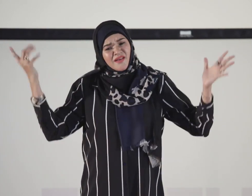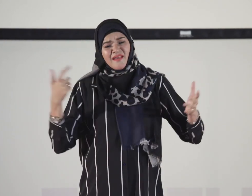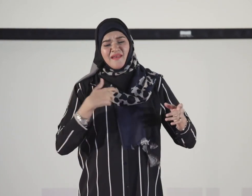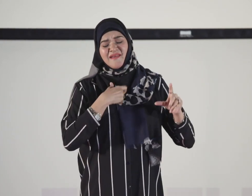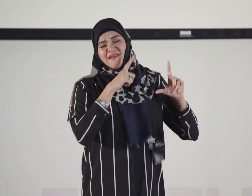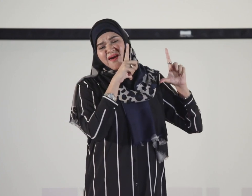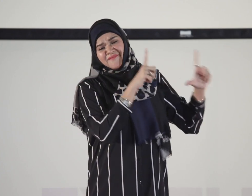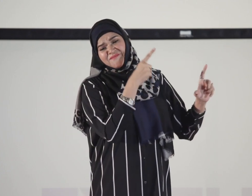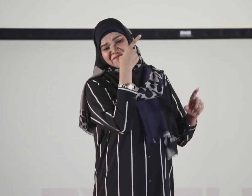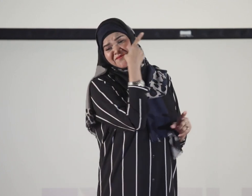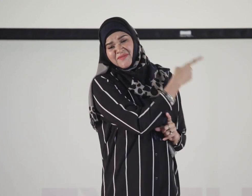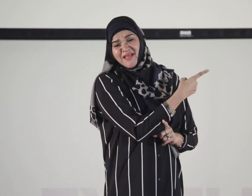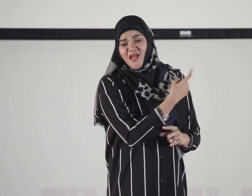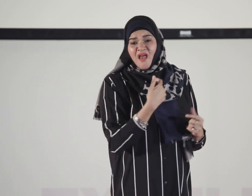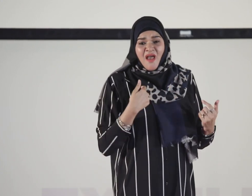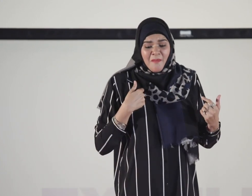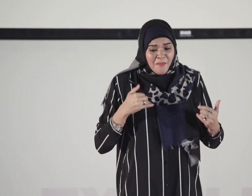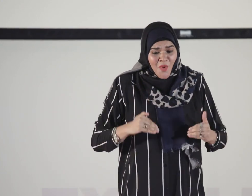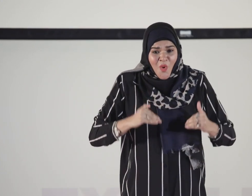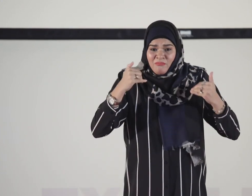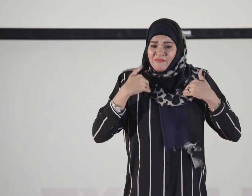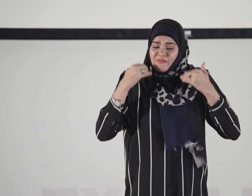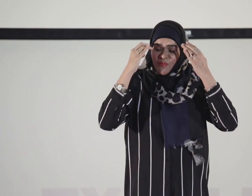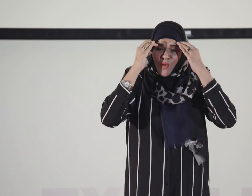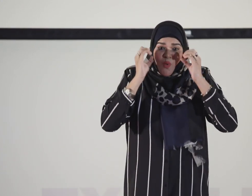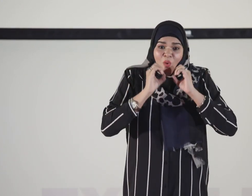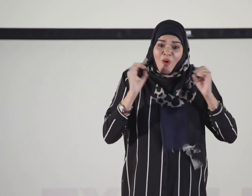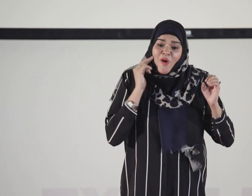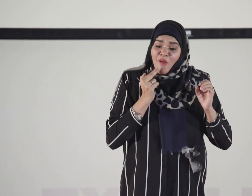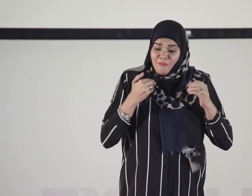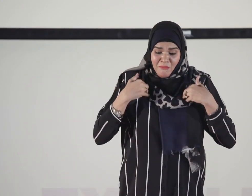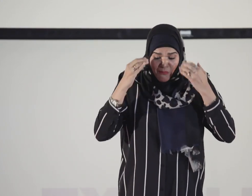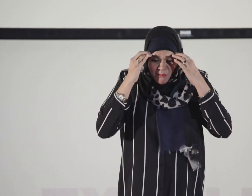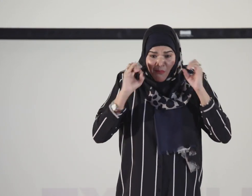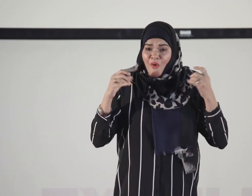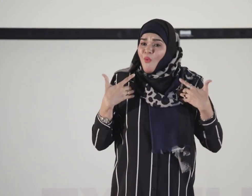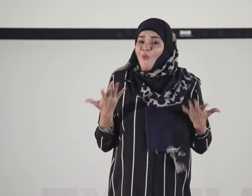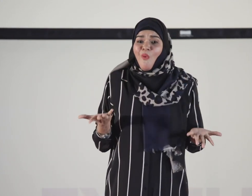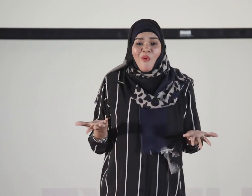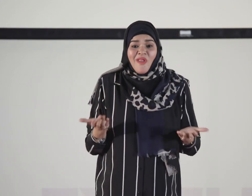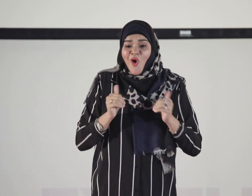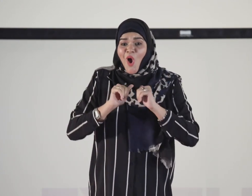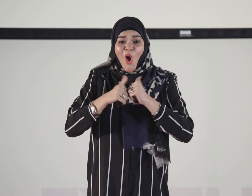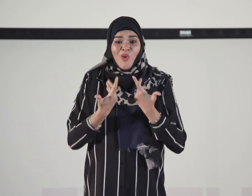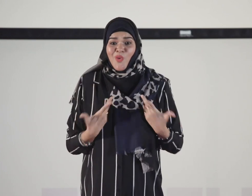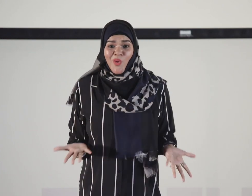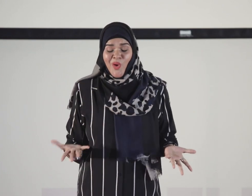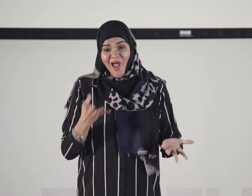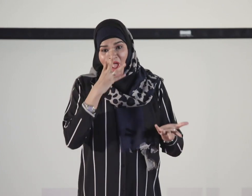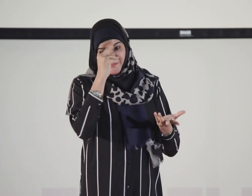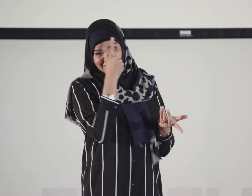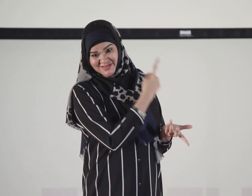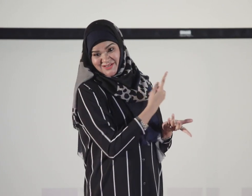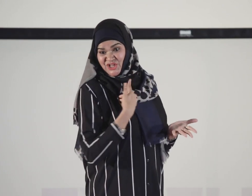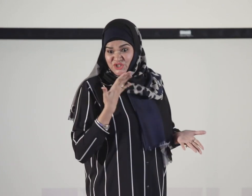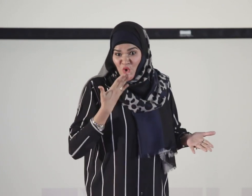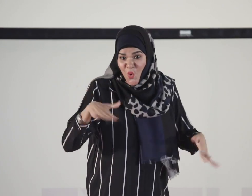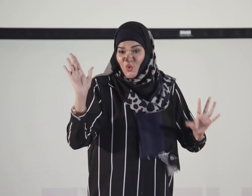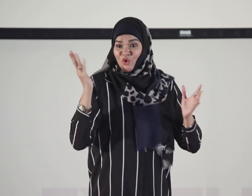her for that. Thank her for believing in me, for never losing hope just because I was deaf. I never knew that